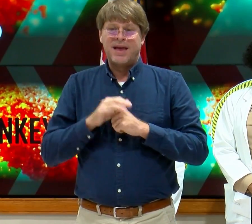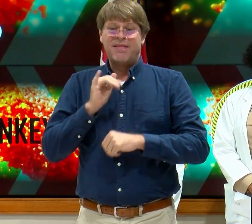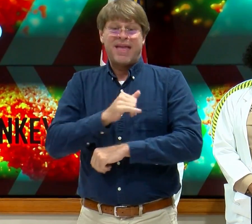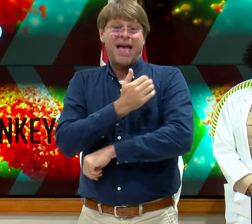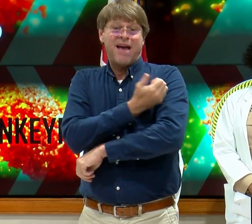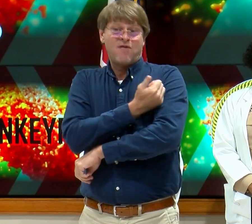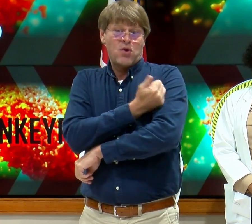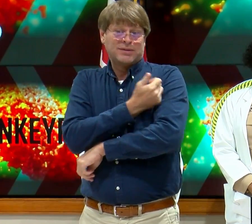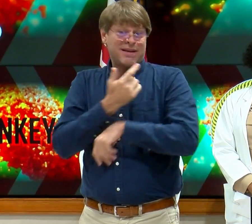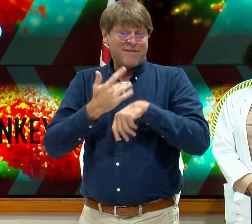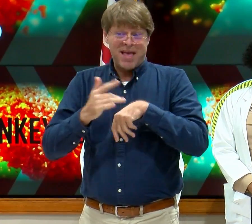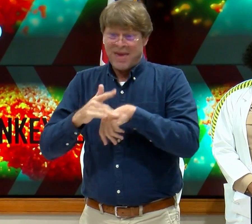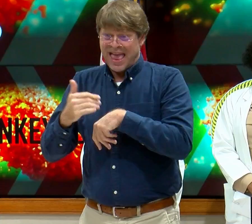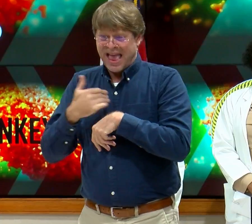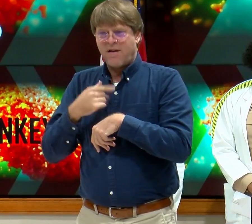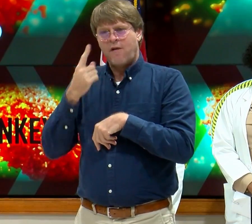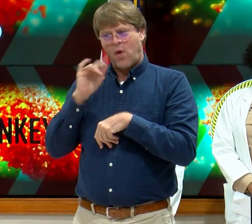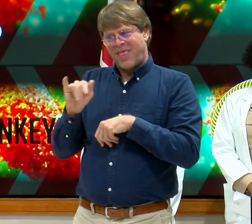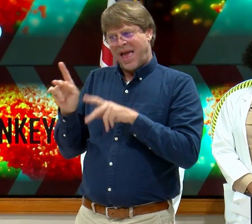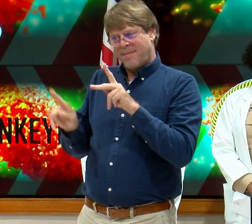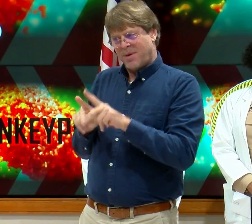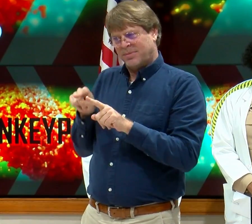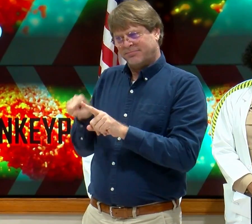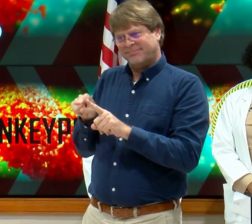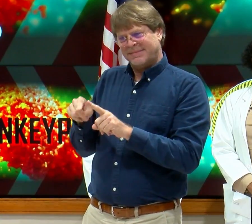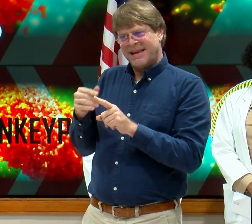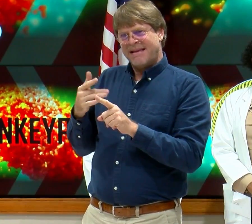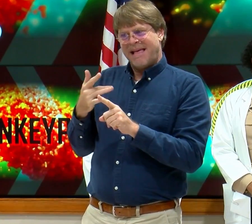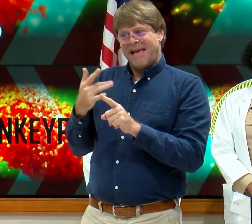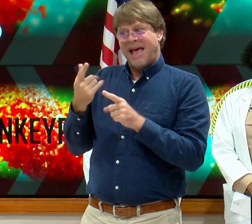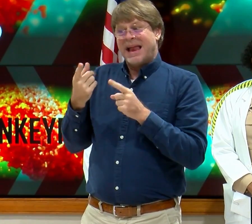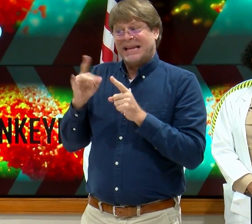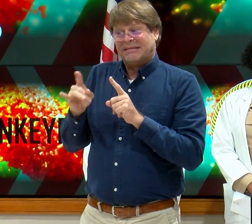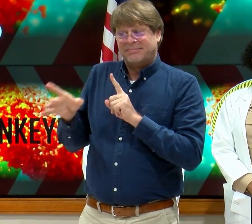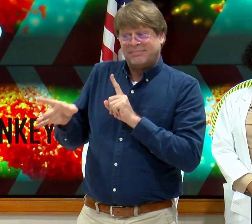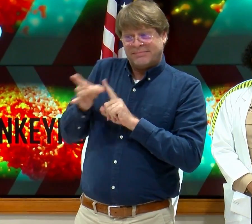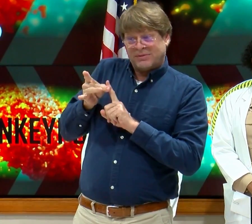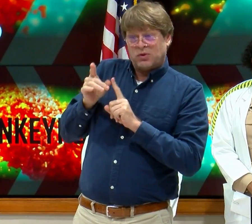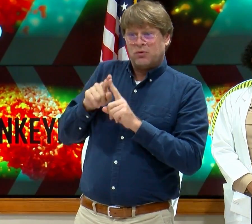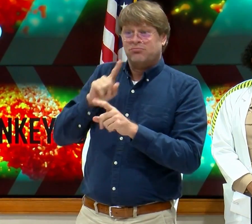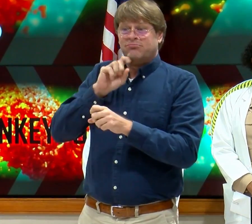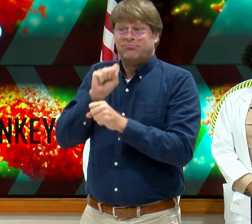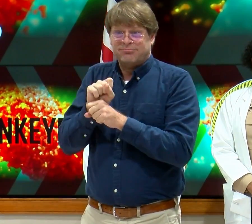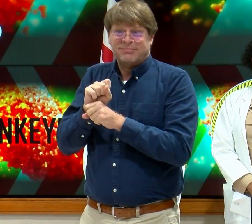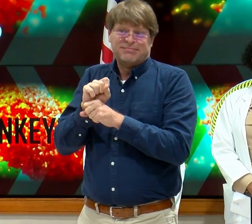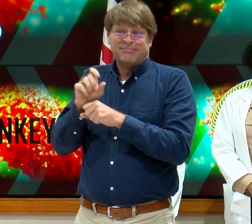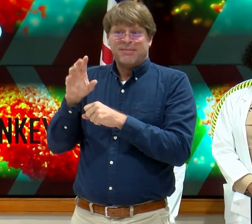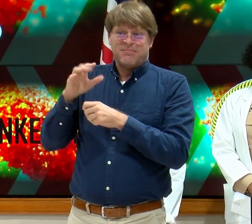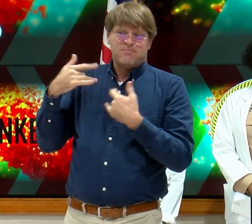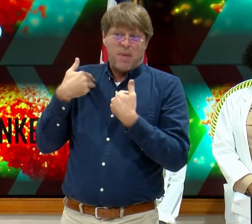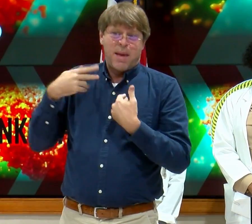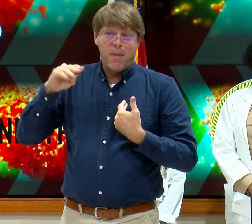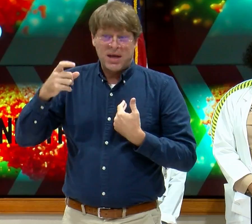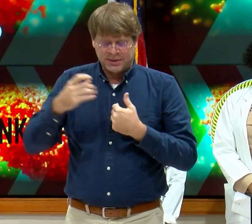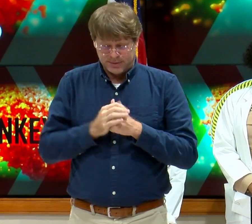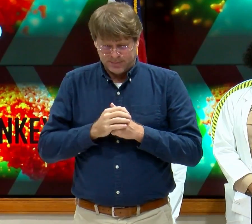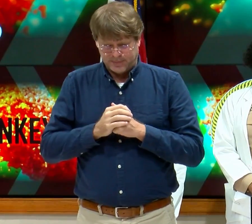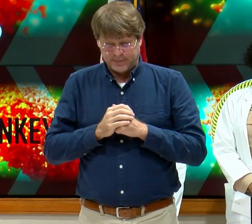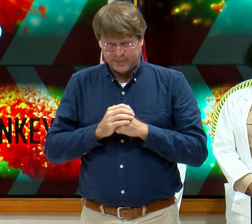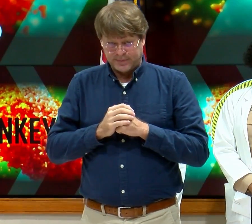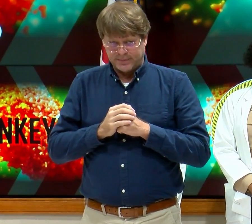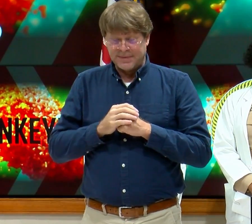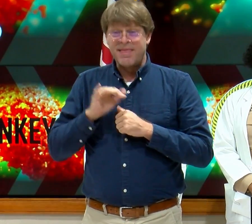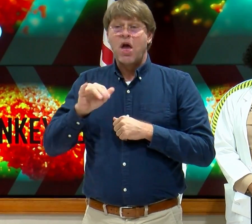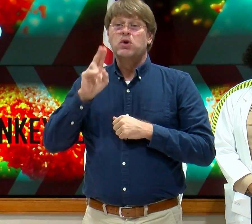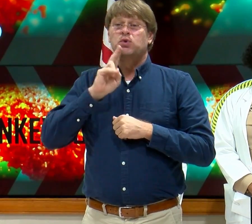vaccine availability is people with a likely exposure to a confirmed monkeypox case. I will close by saying